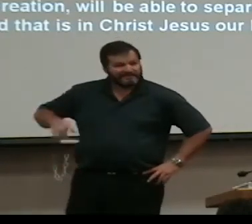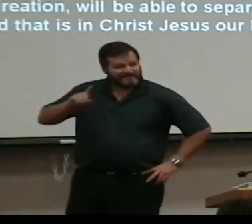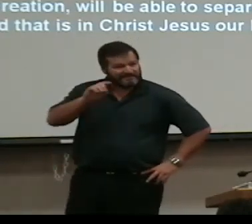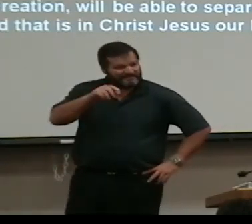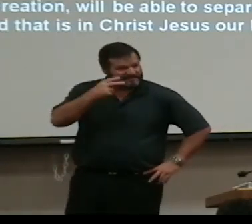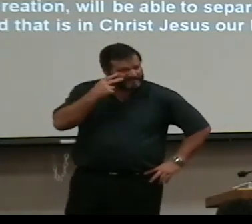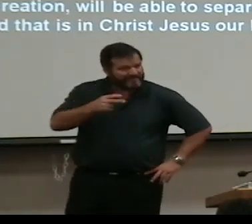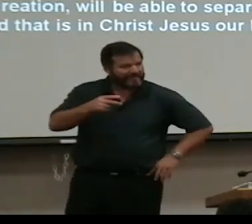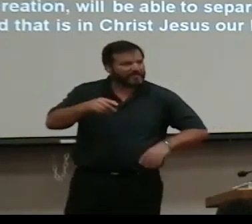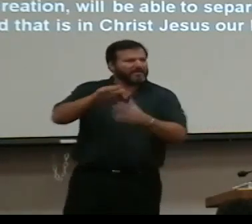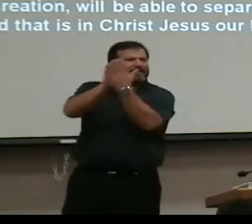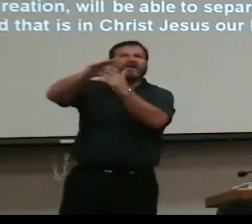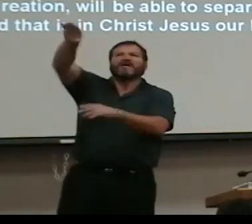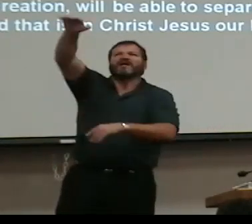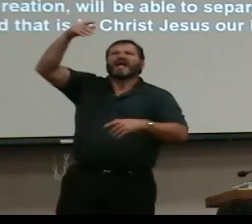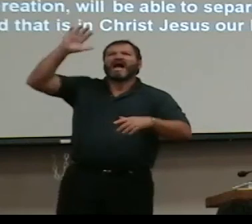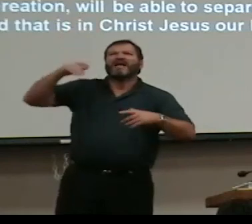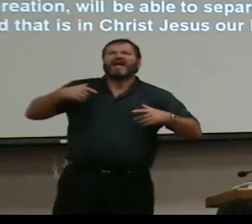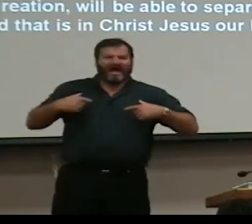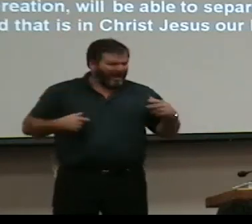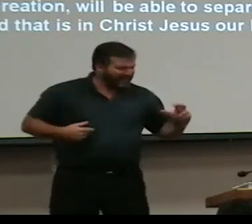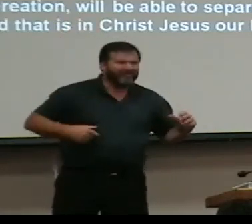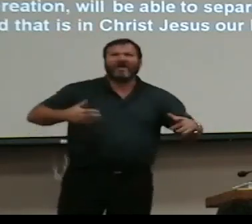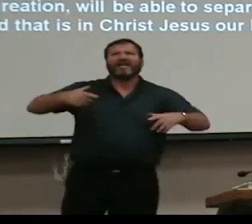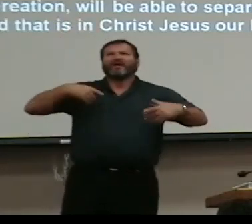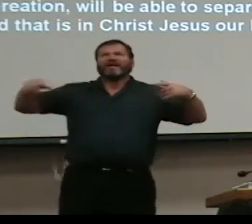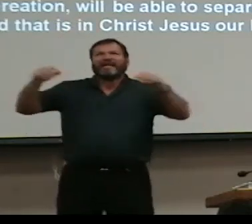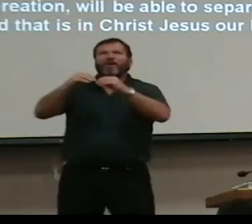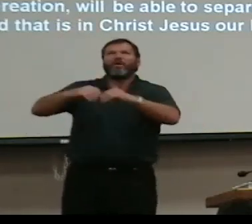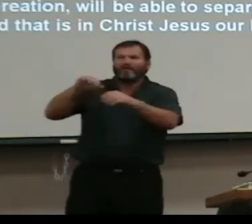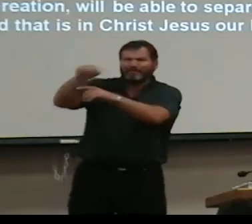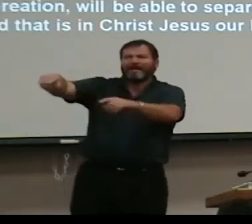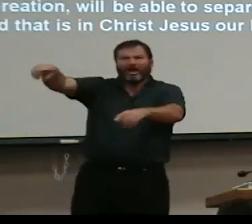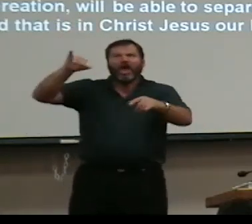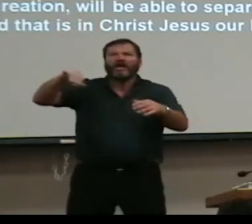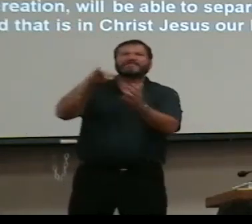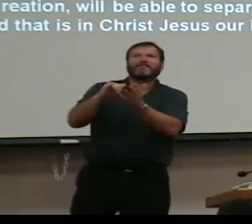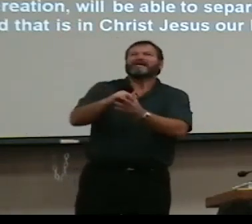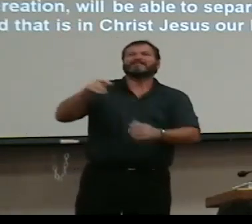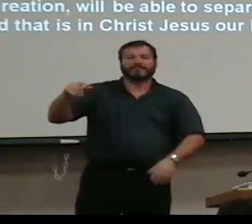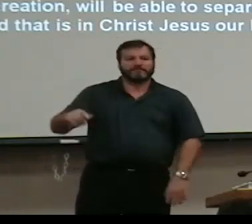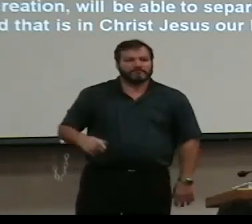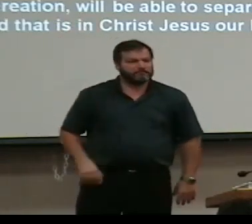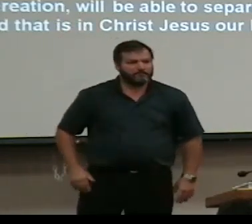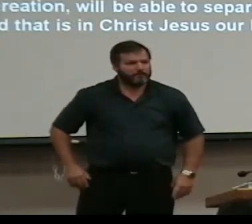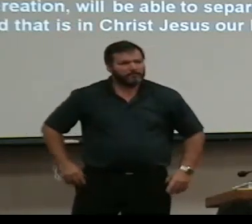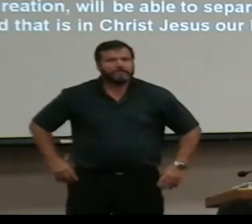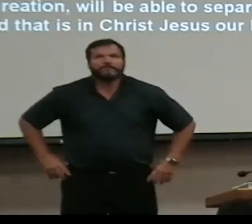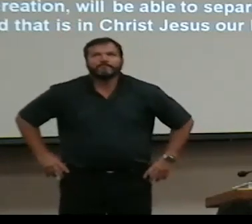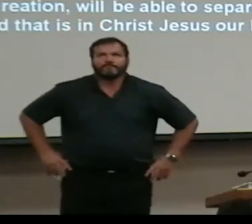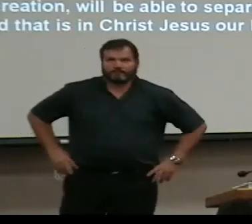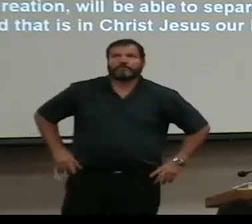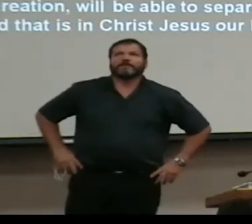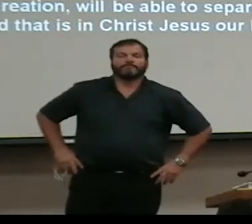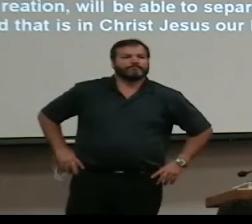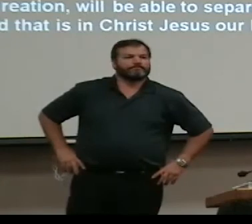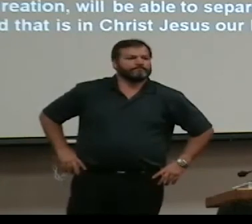32,000 have swindled down to 300. Hey, I need more, look how many they have, no, yes.